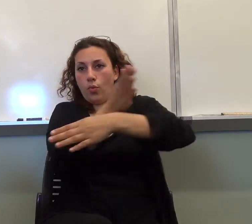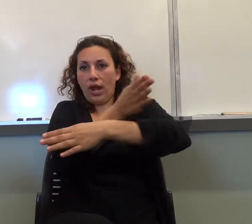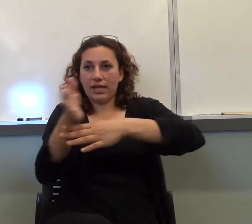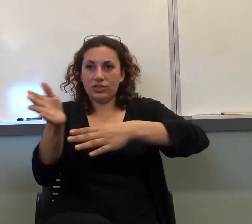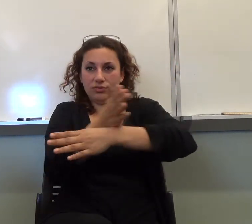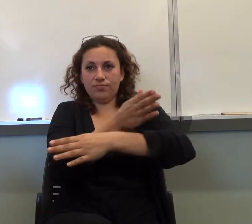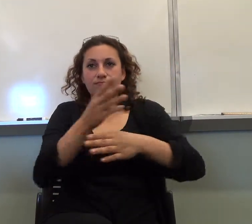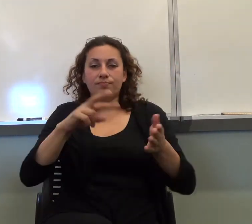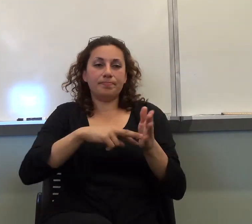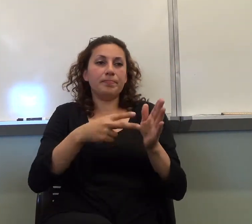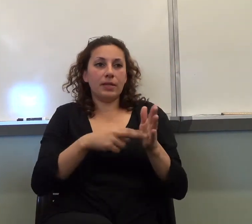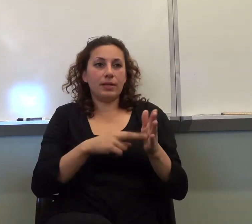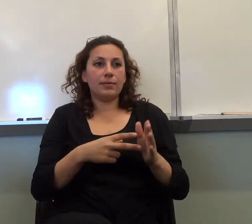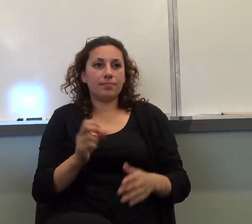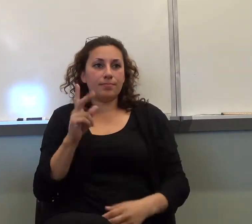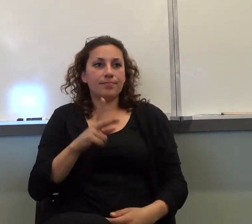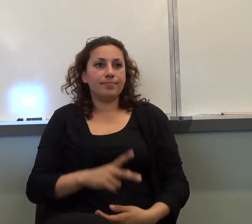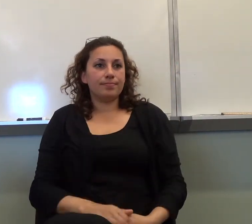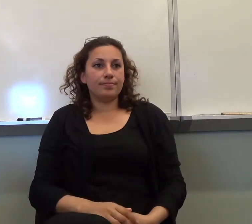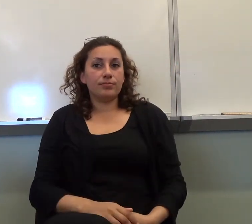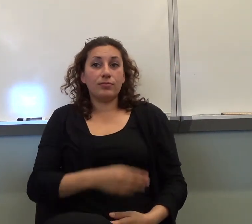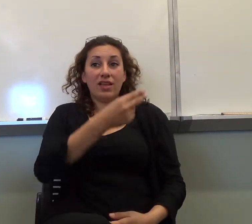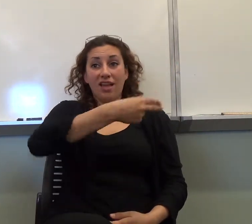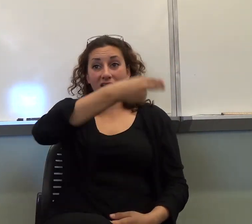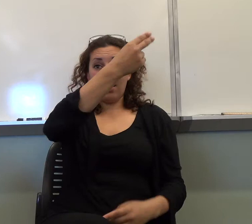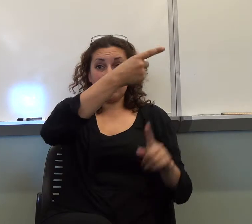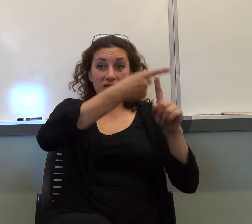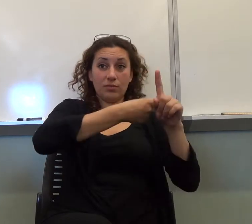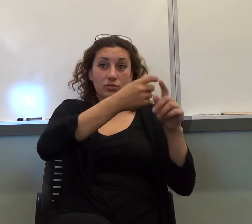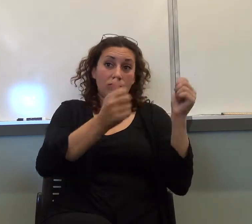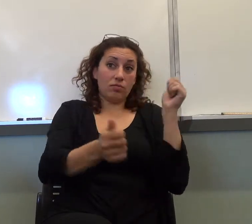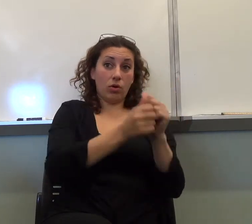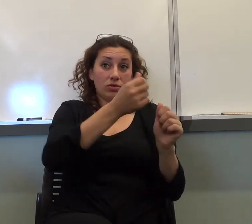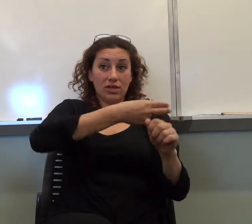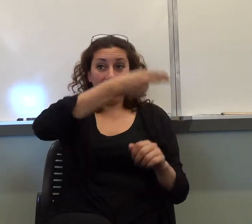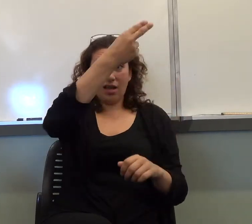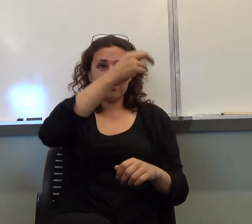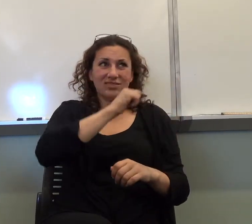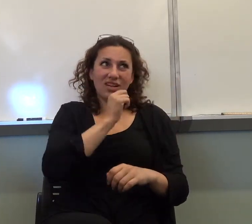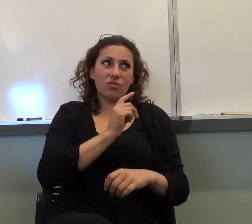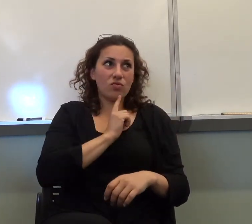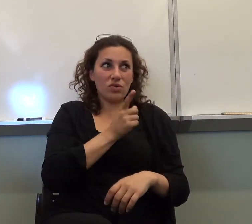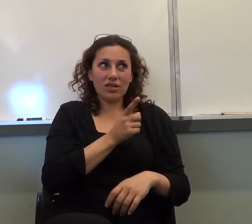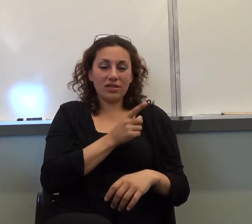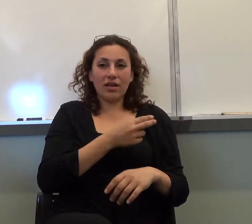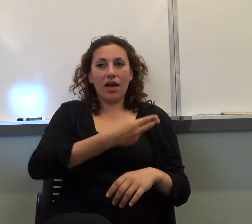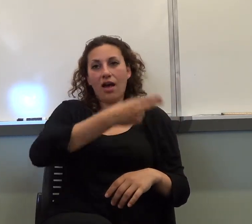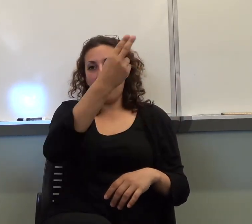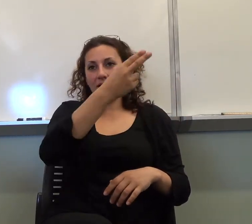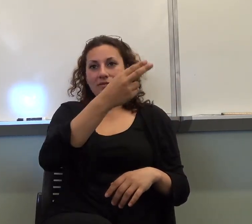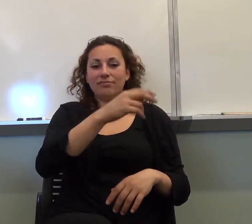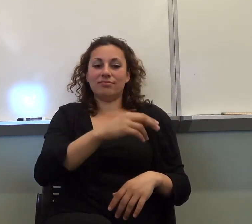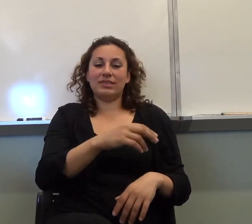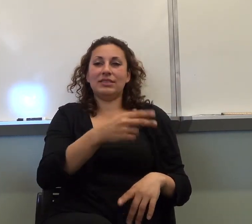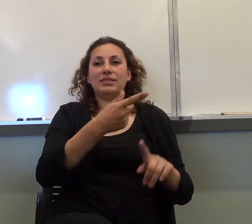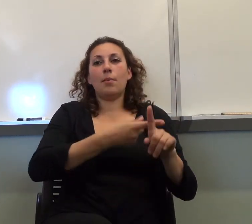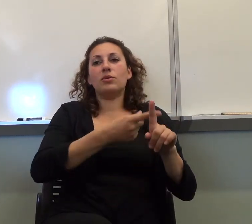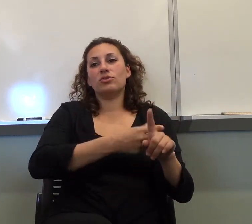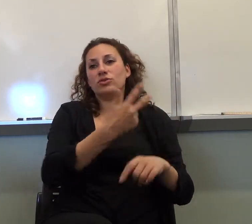Okay, so the highest temperature isn't terribly high. It's 3. That's the most